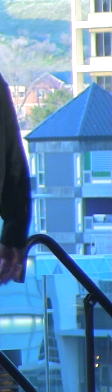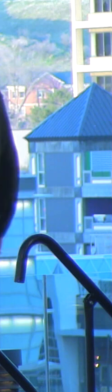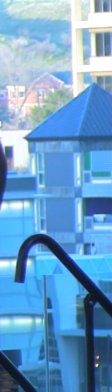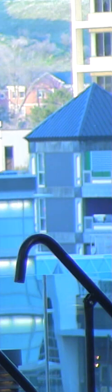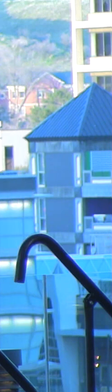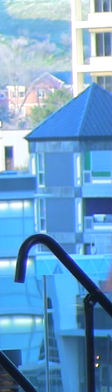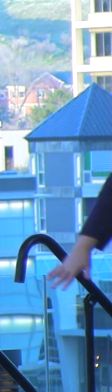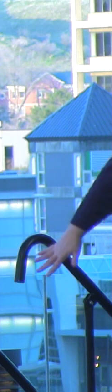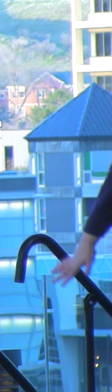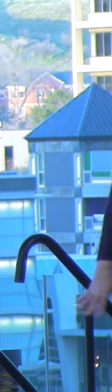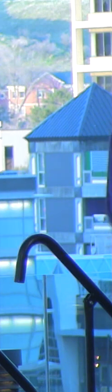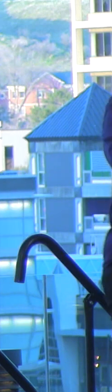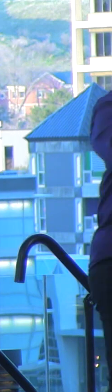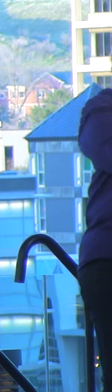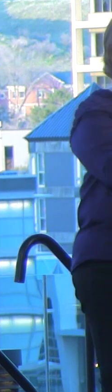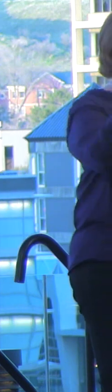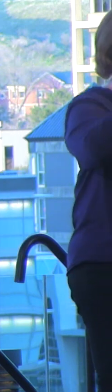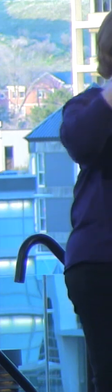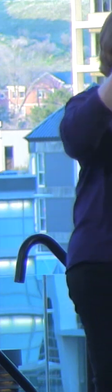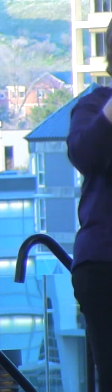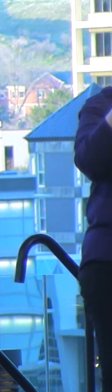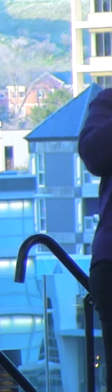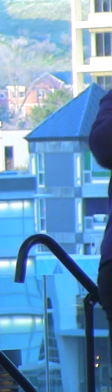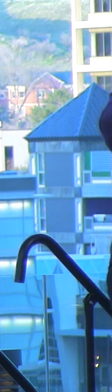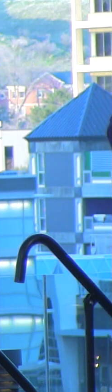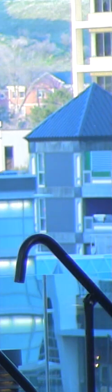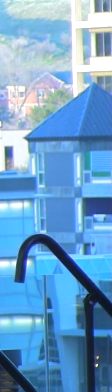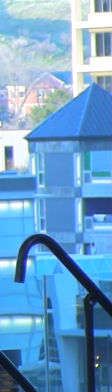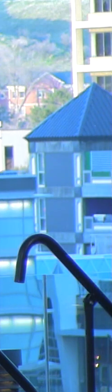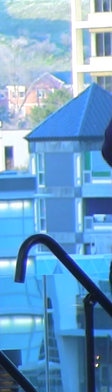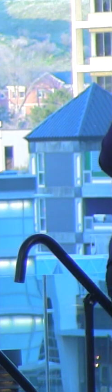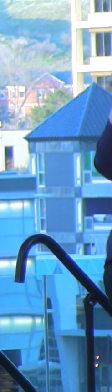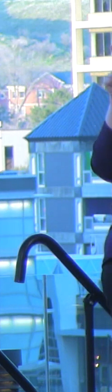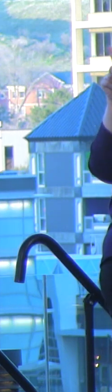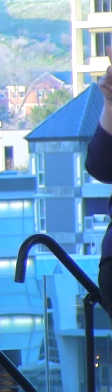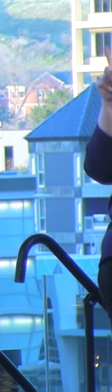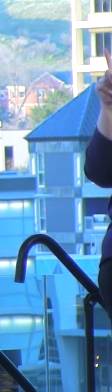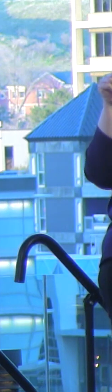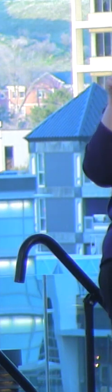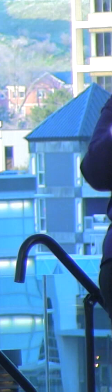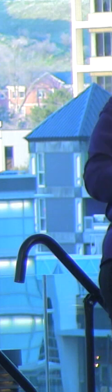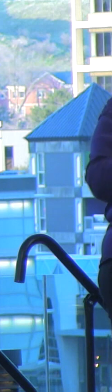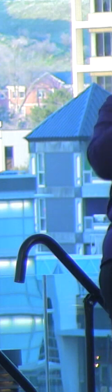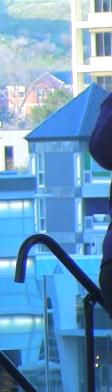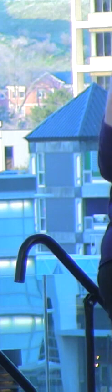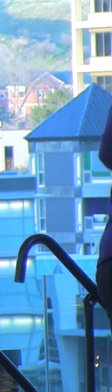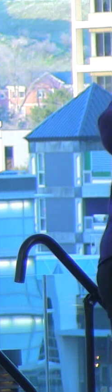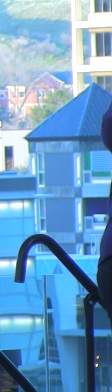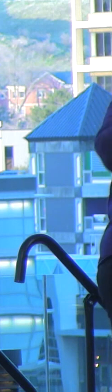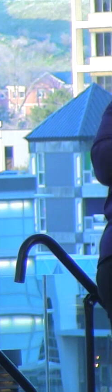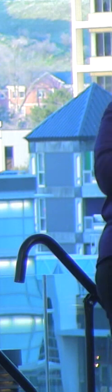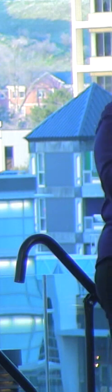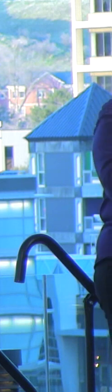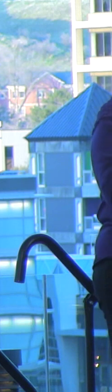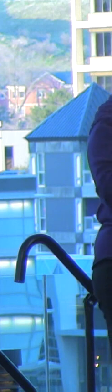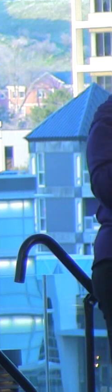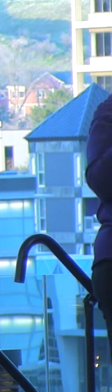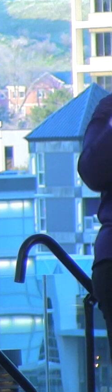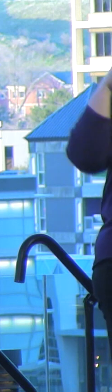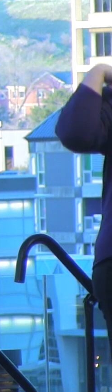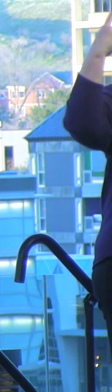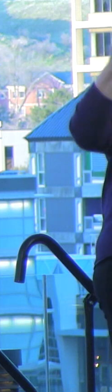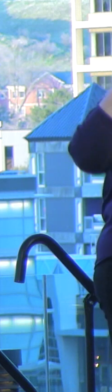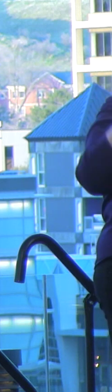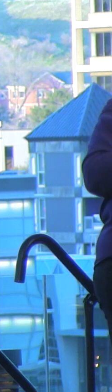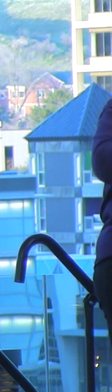Okay, again, let's try this again. I'm really tall. And this actually plays into it because I've always been